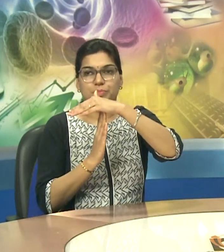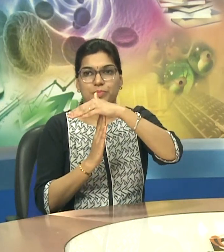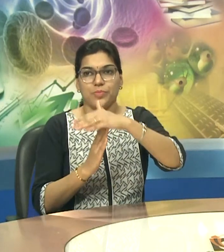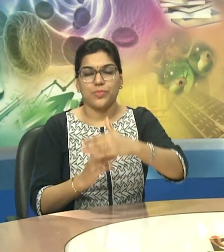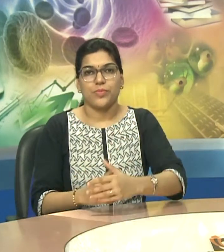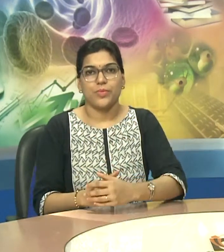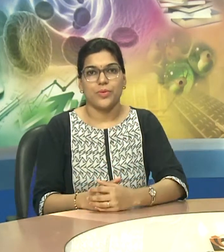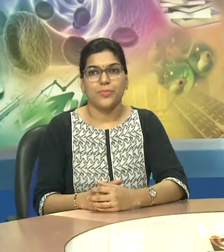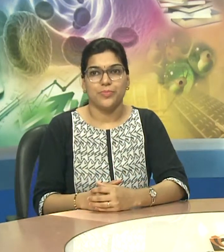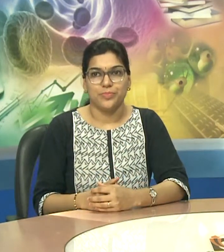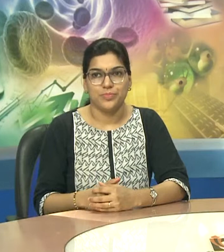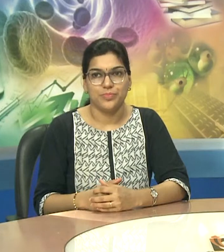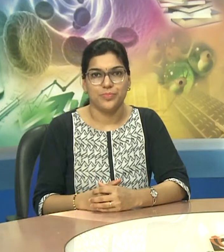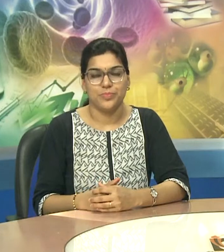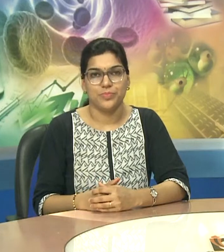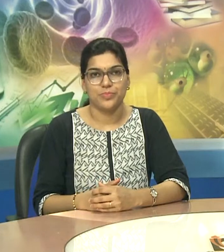Let us take a break here.